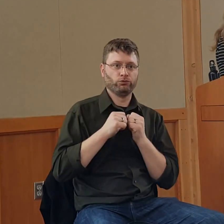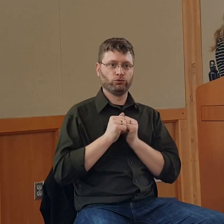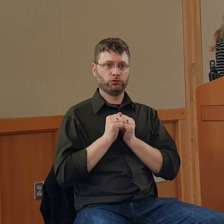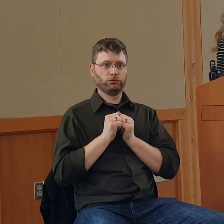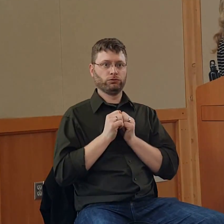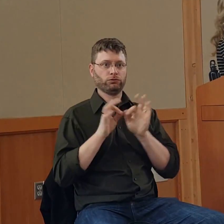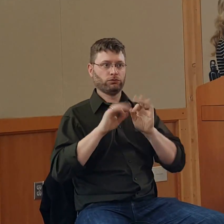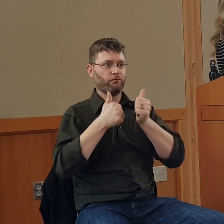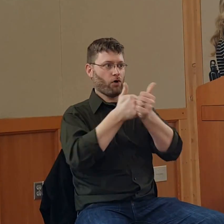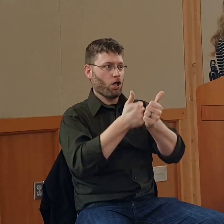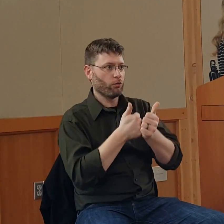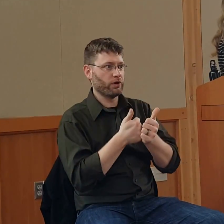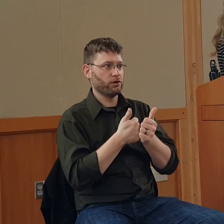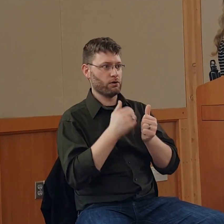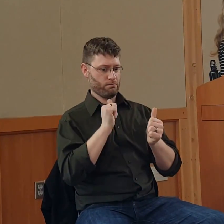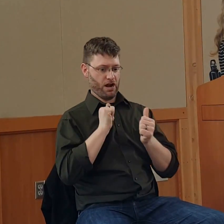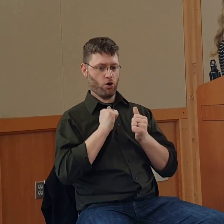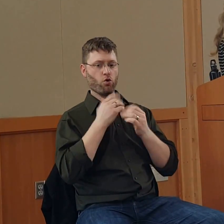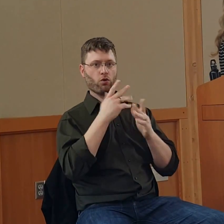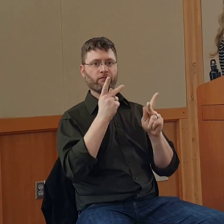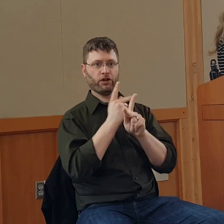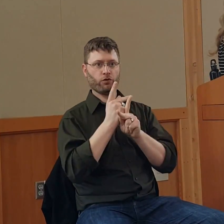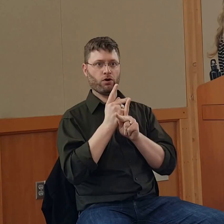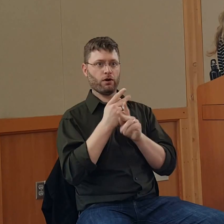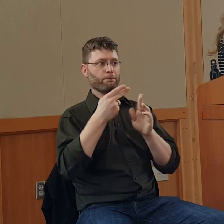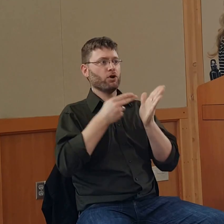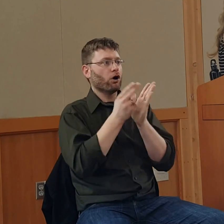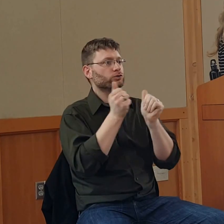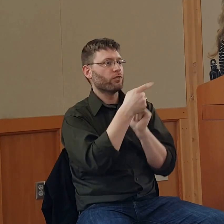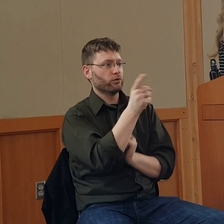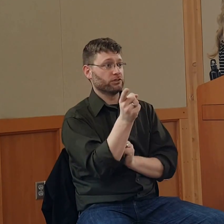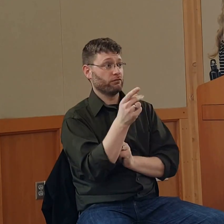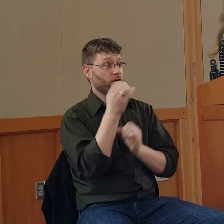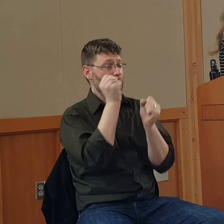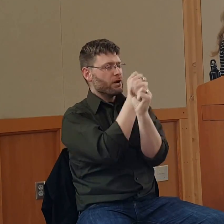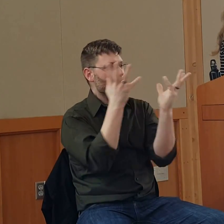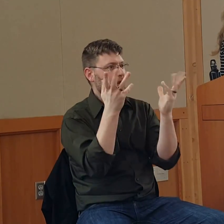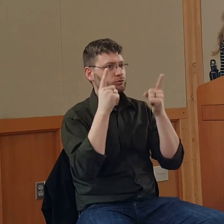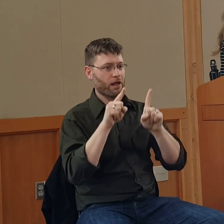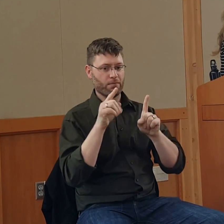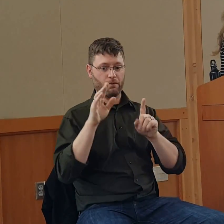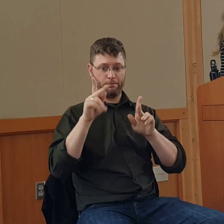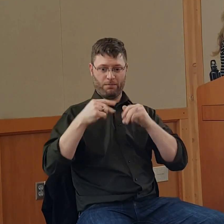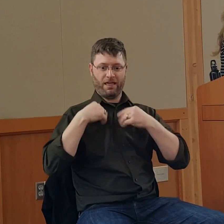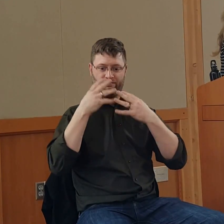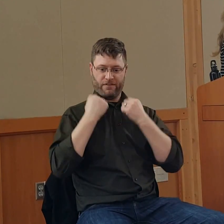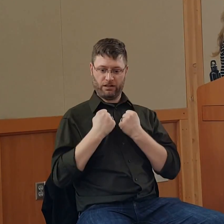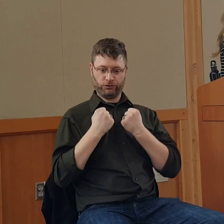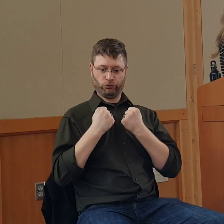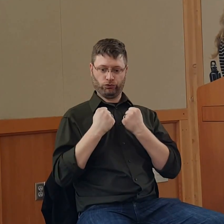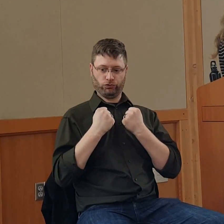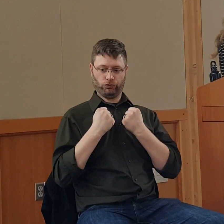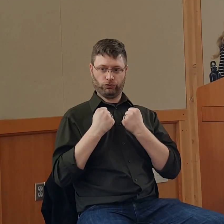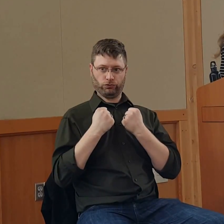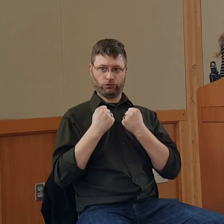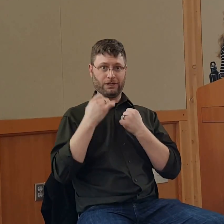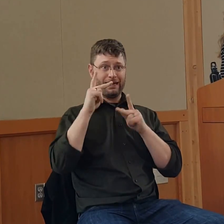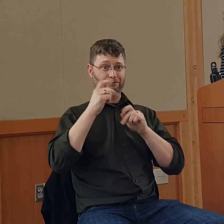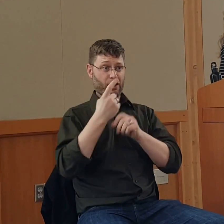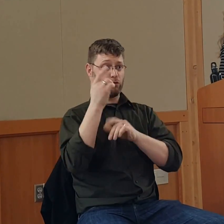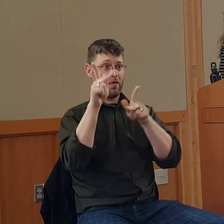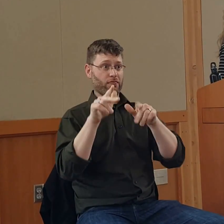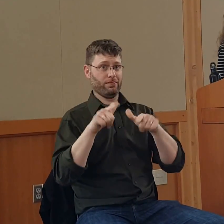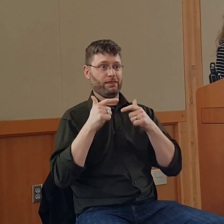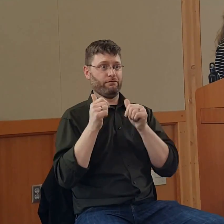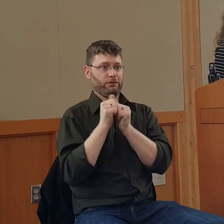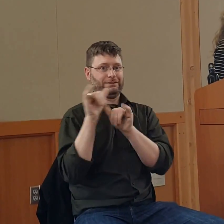have. Imagine what it would be like if people actually lived according to the values that they say they have. Just imagine if that